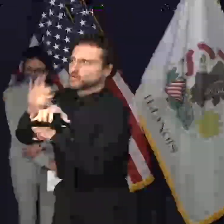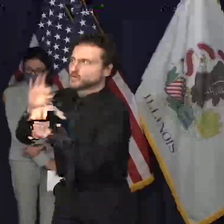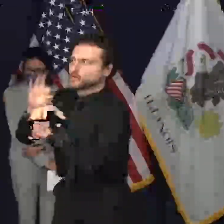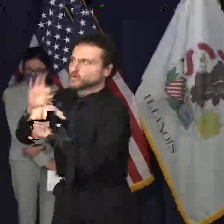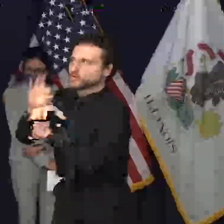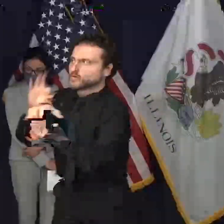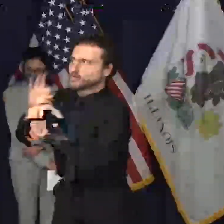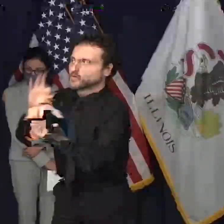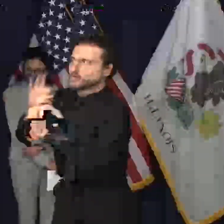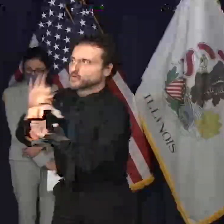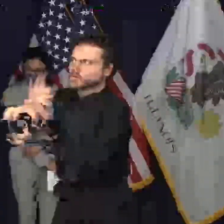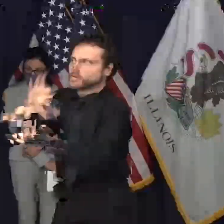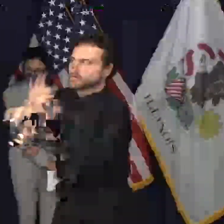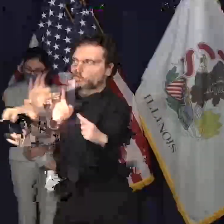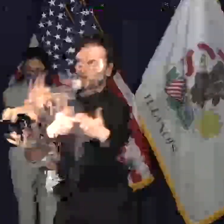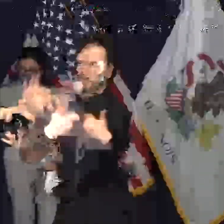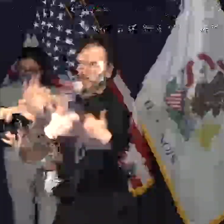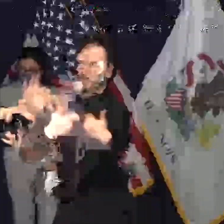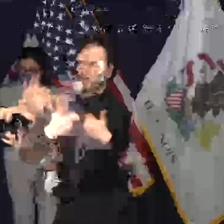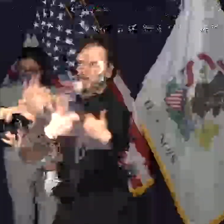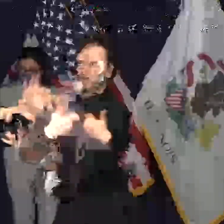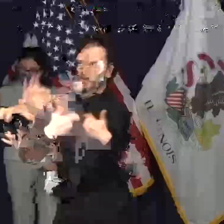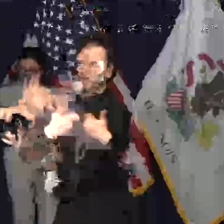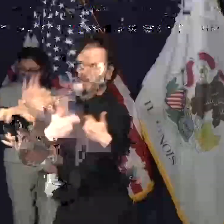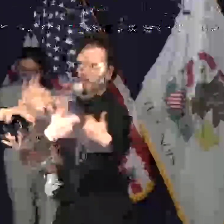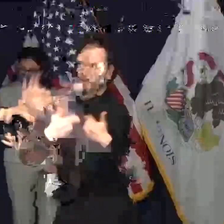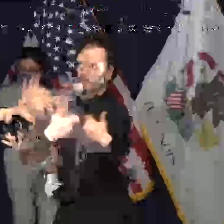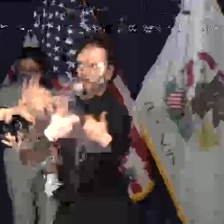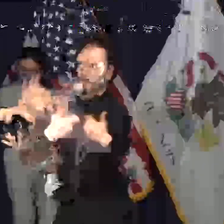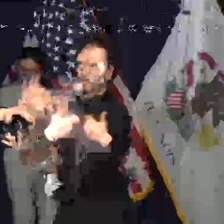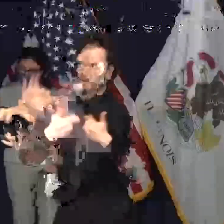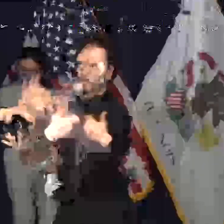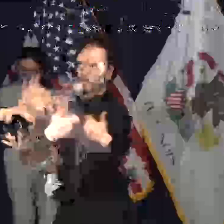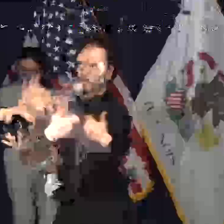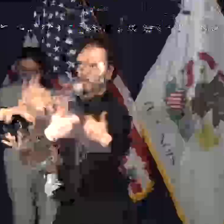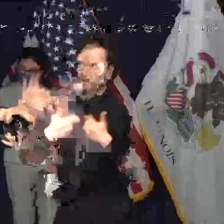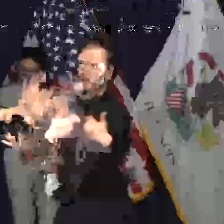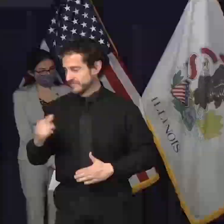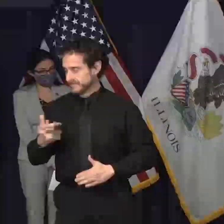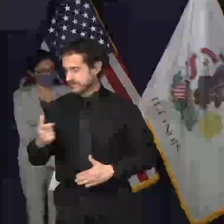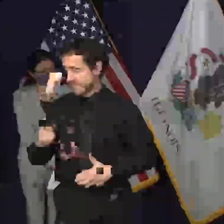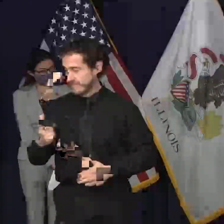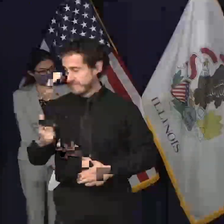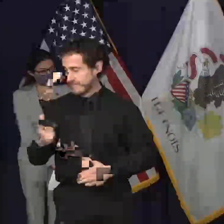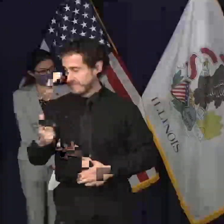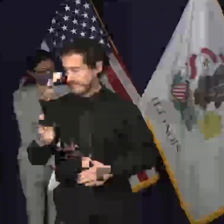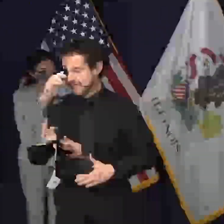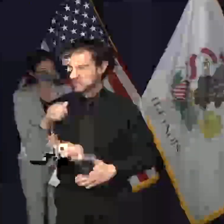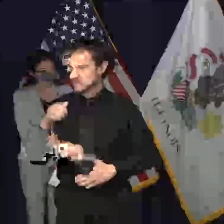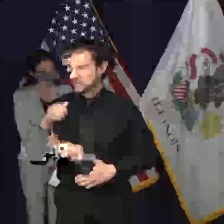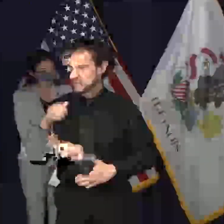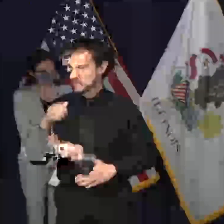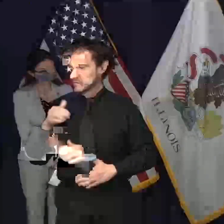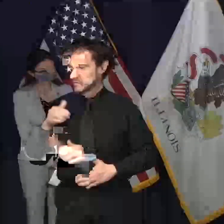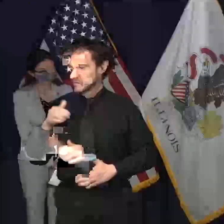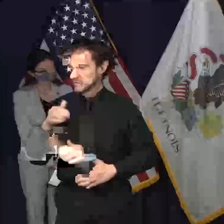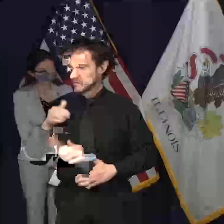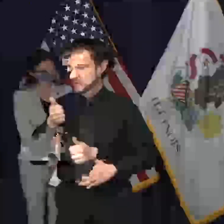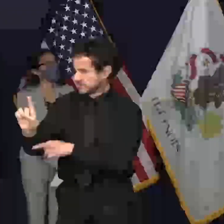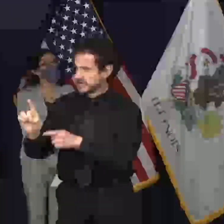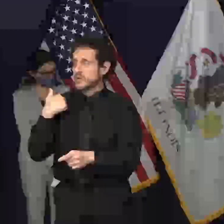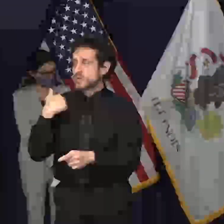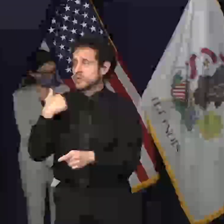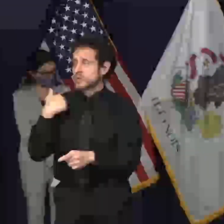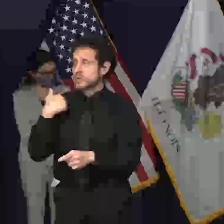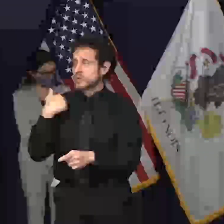only speak for this Democratic governor, and I certainly have talked to a number of others, and I'll just say that we are listening to